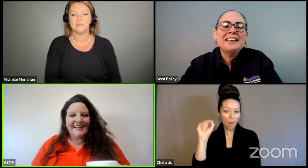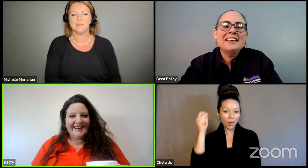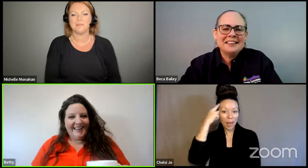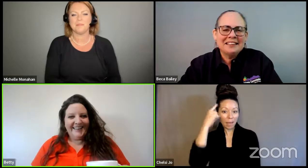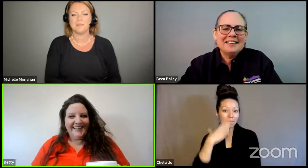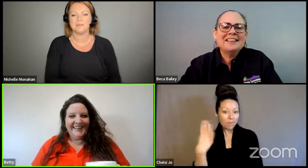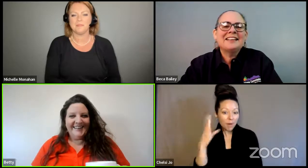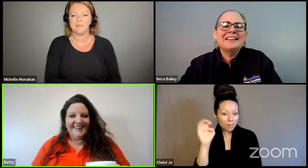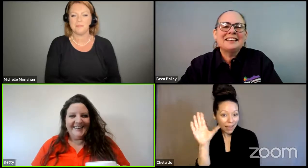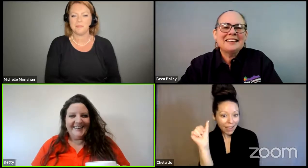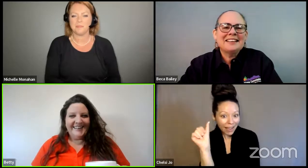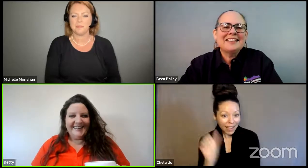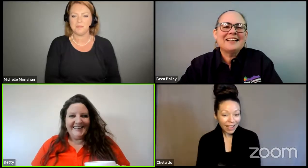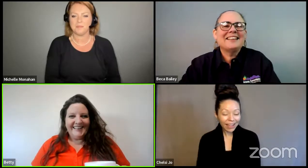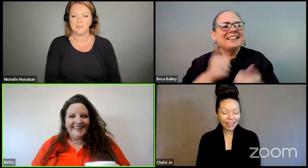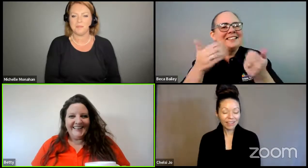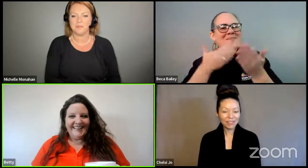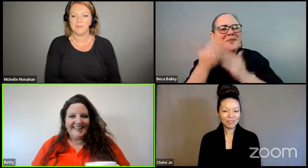Becca.